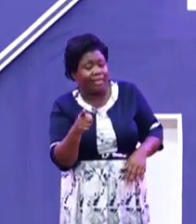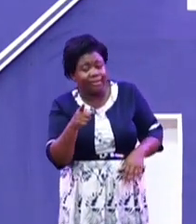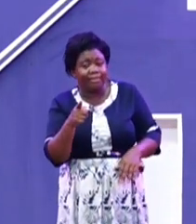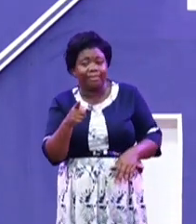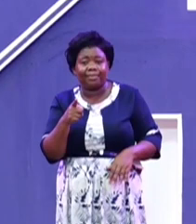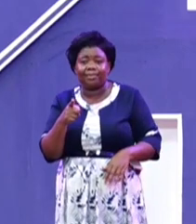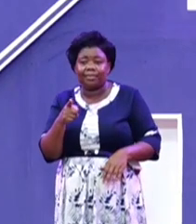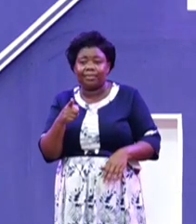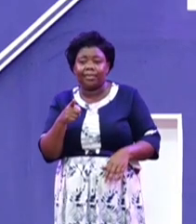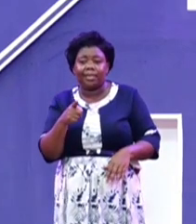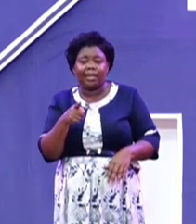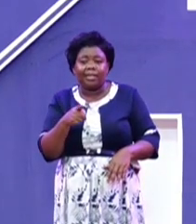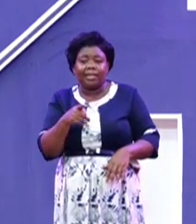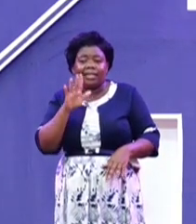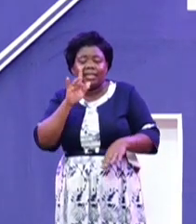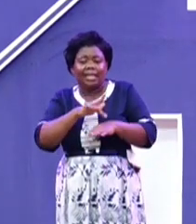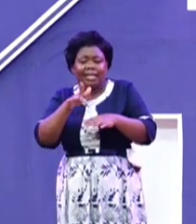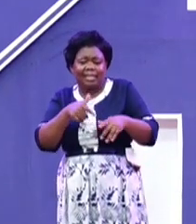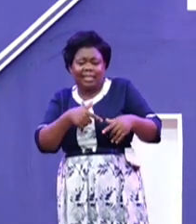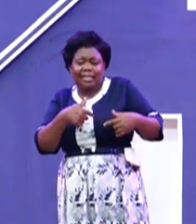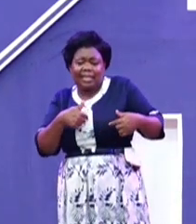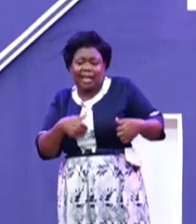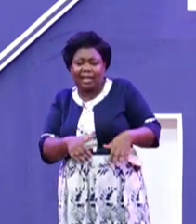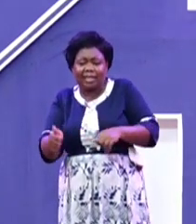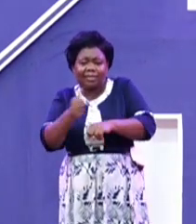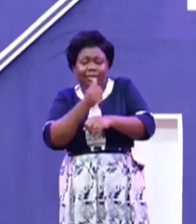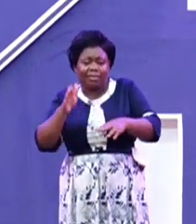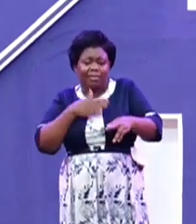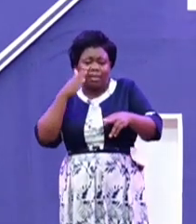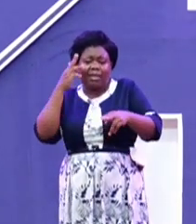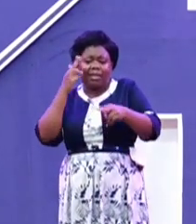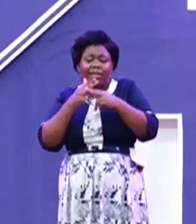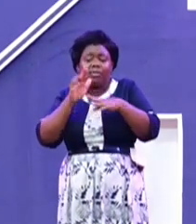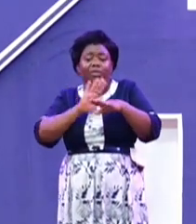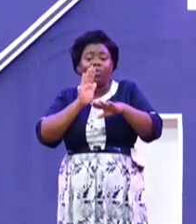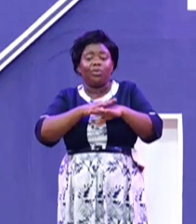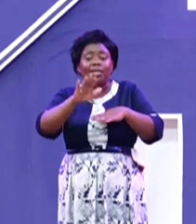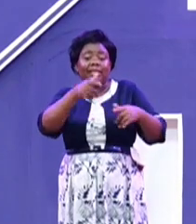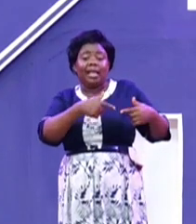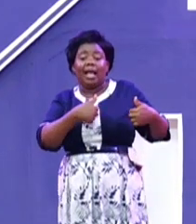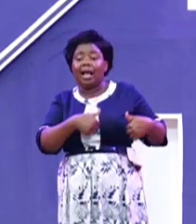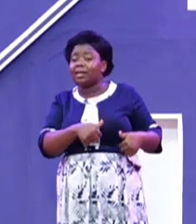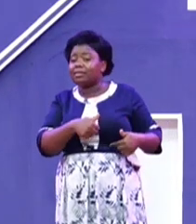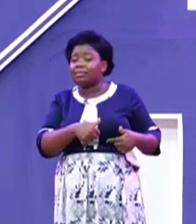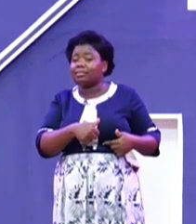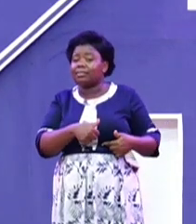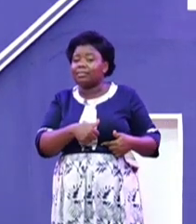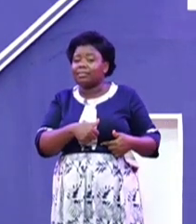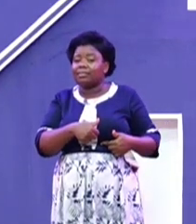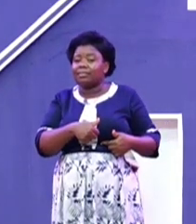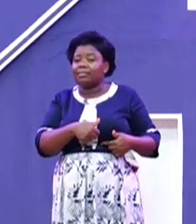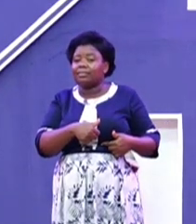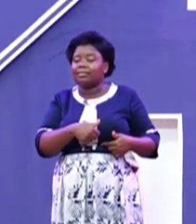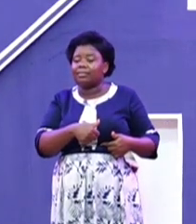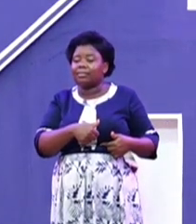That God. Mulumirize omutima gwe, teeka erinnya lyange ku mutima gwe. Use that person. You make